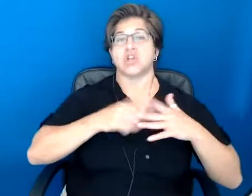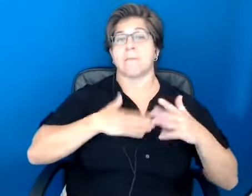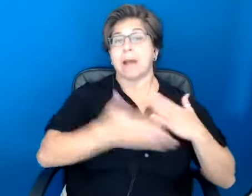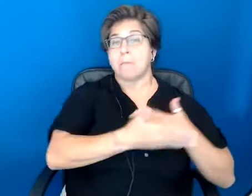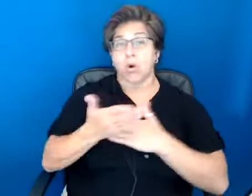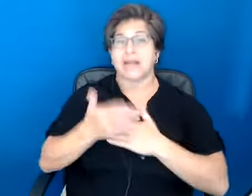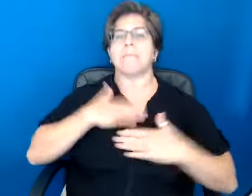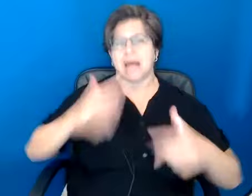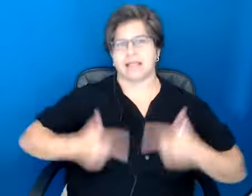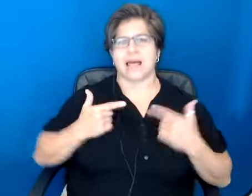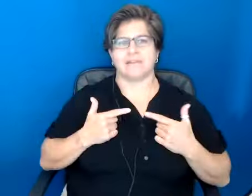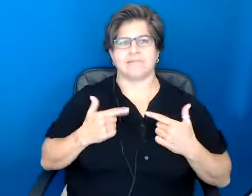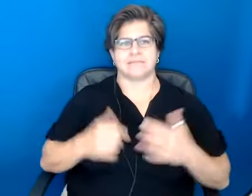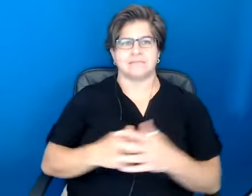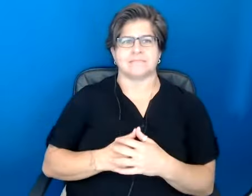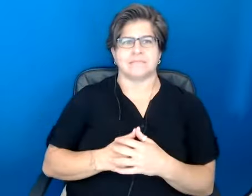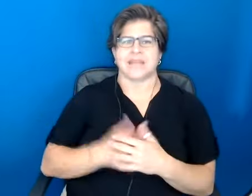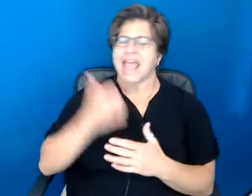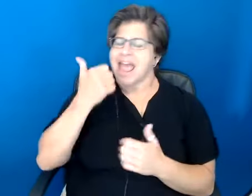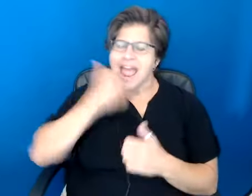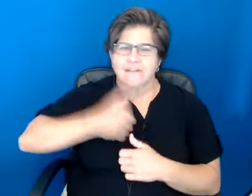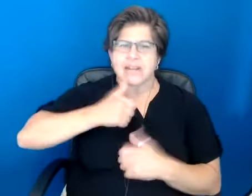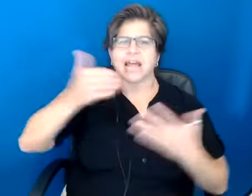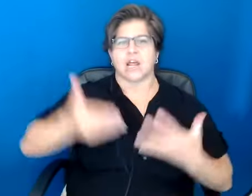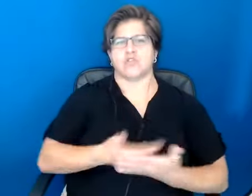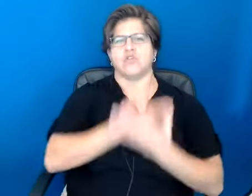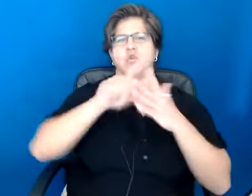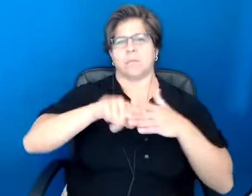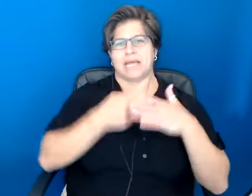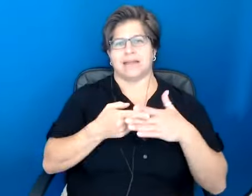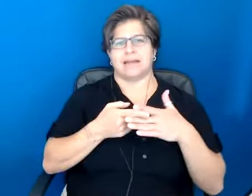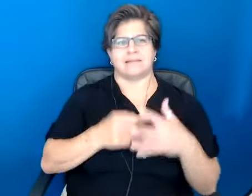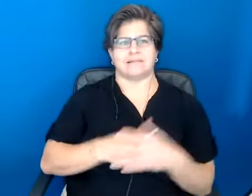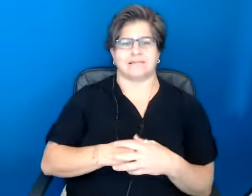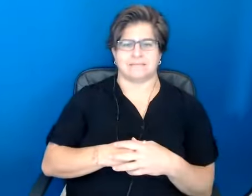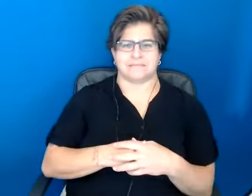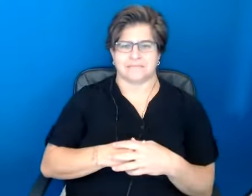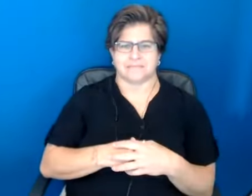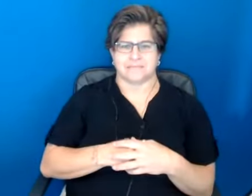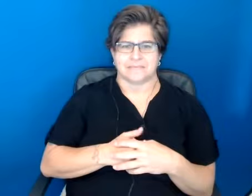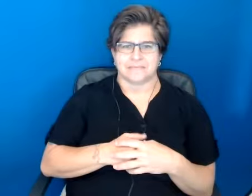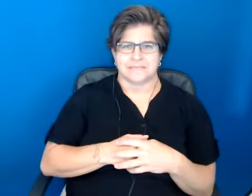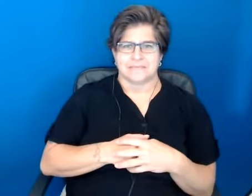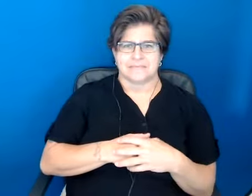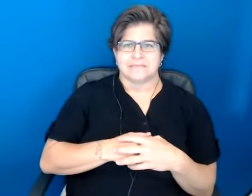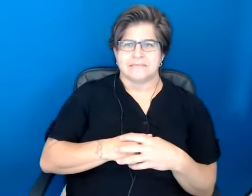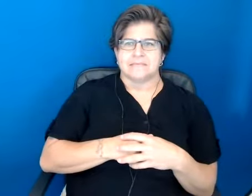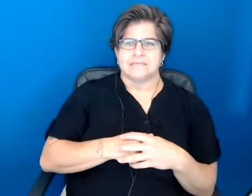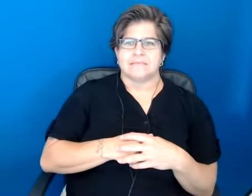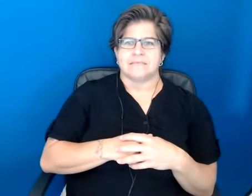eternally grateful for the breath that He gives me on a daily basis. So that's how I start my life. That's how I start my morning. So every day